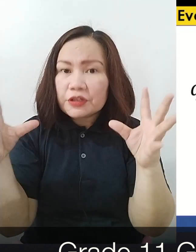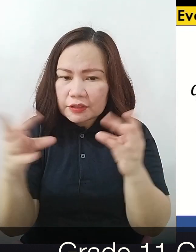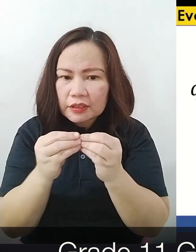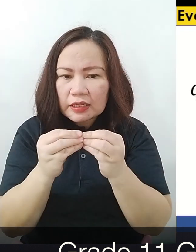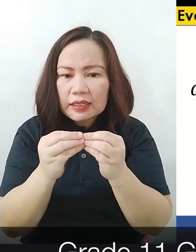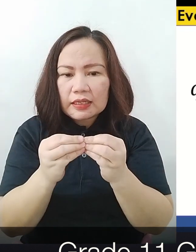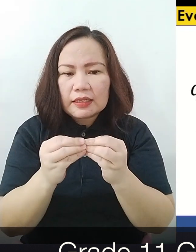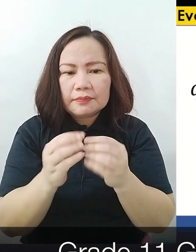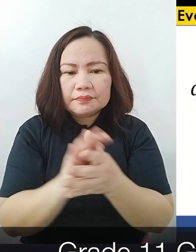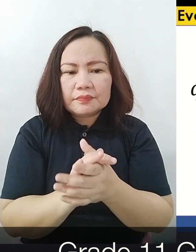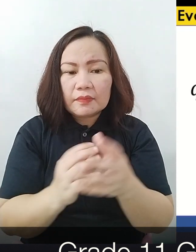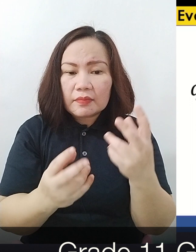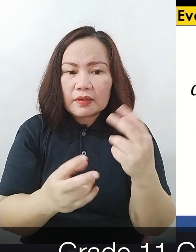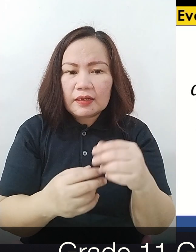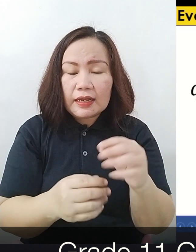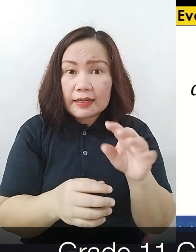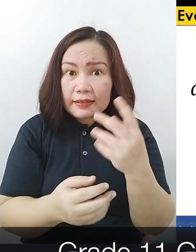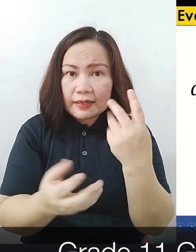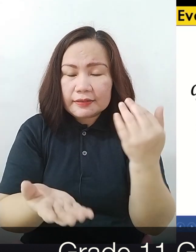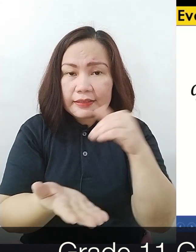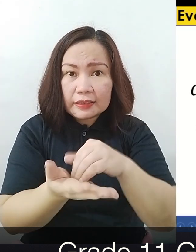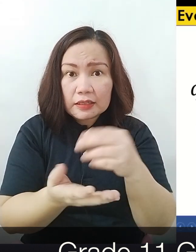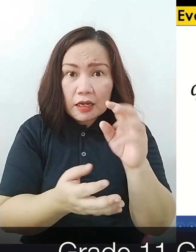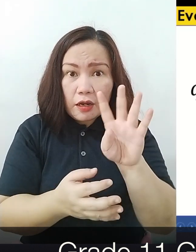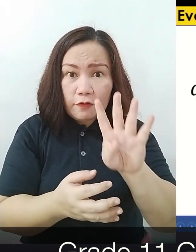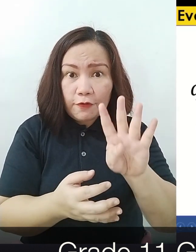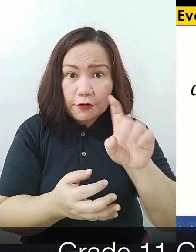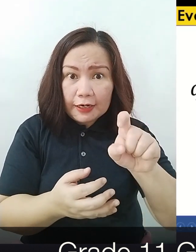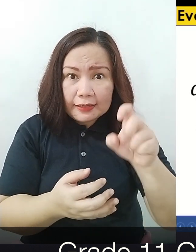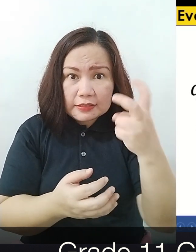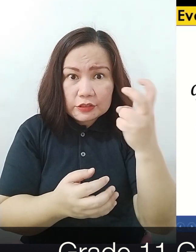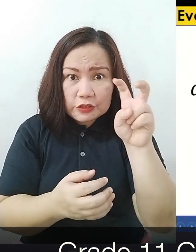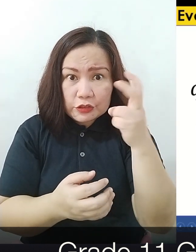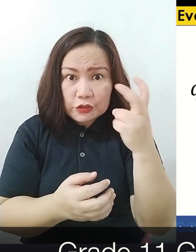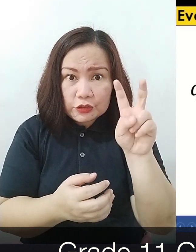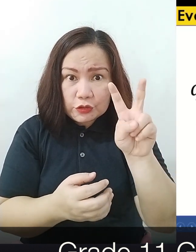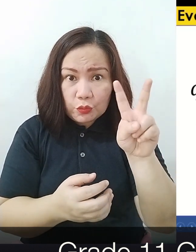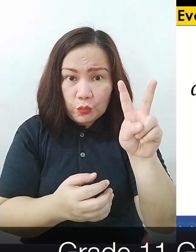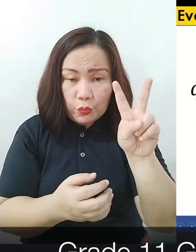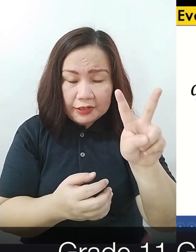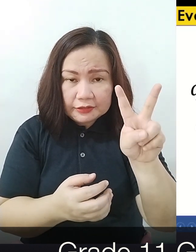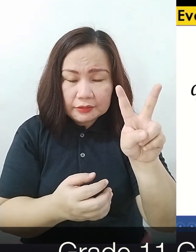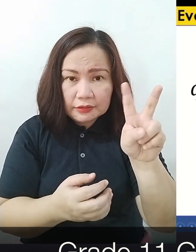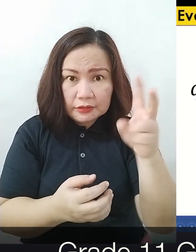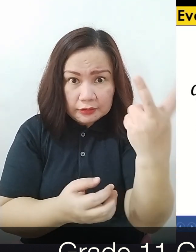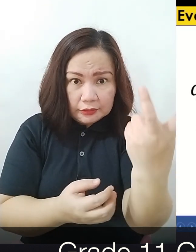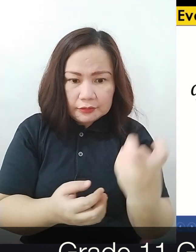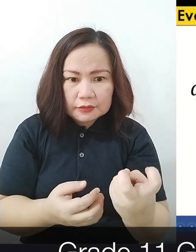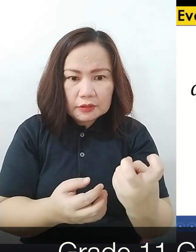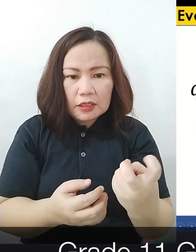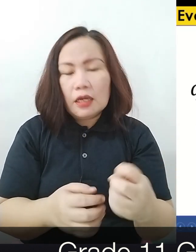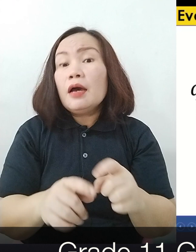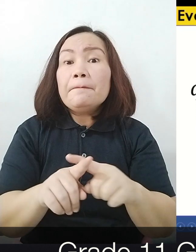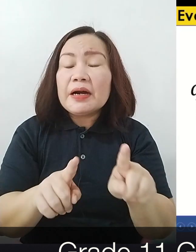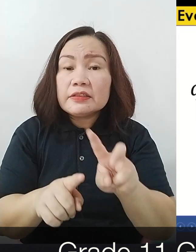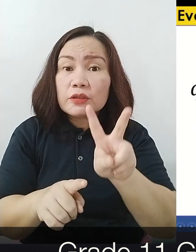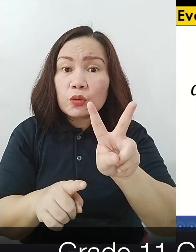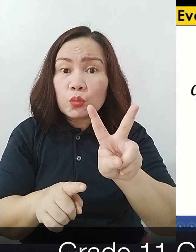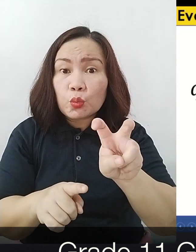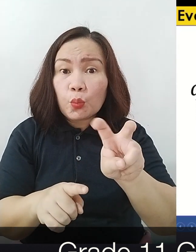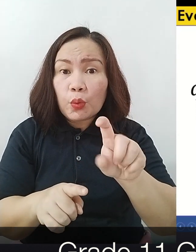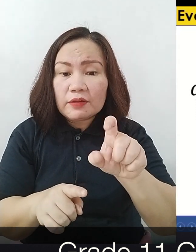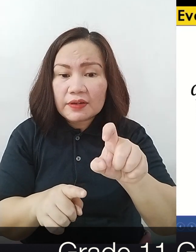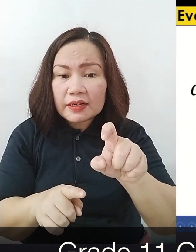2. So again, copy natin si 4x squared since wala siyang kasama. But yung